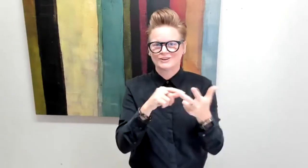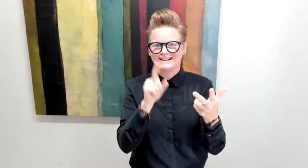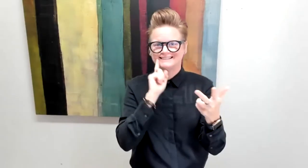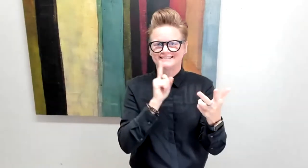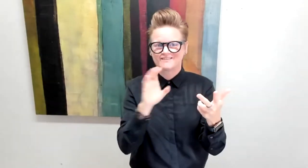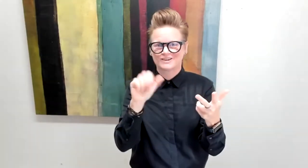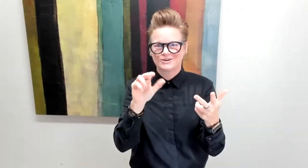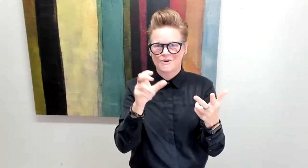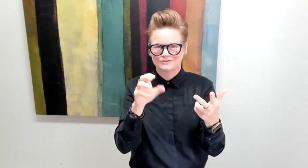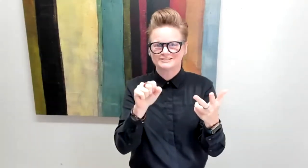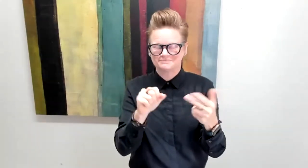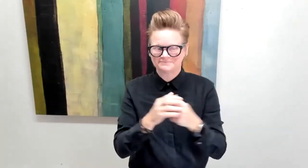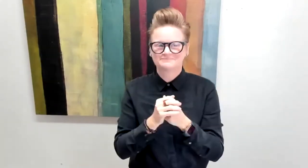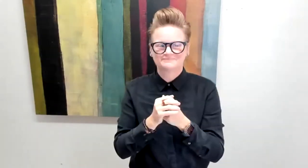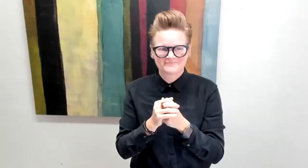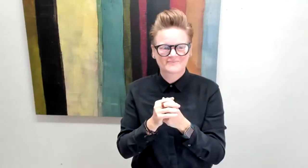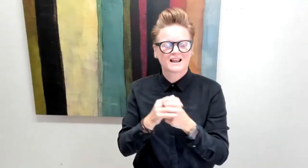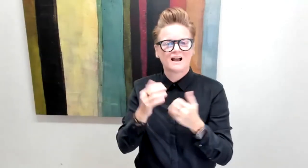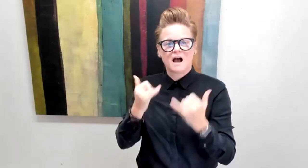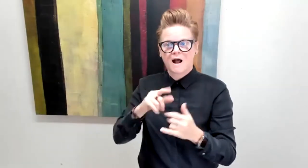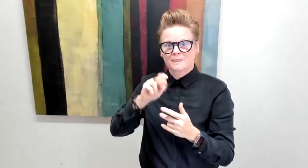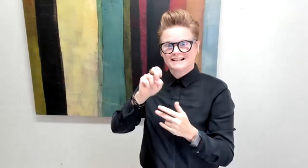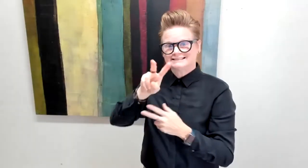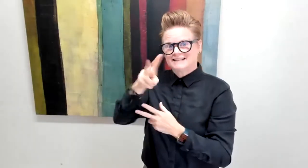and she's going to be talking with the three deaf coaches.